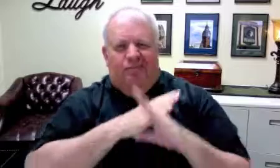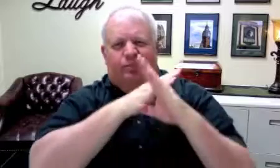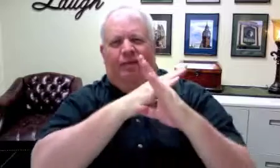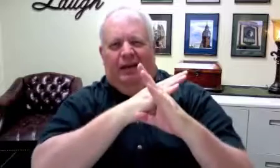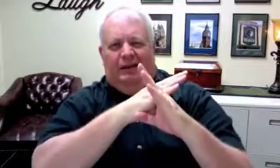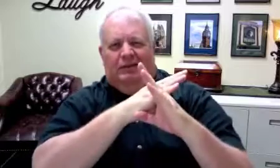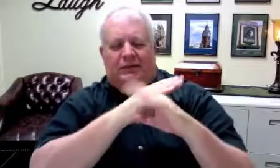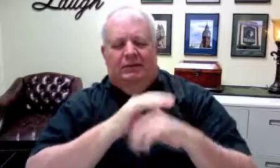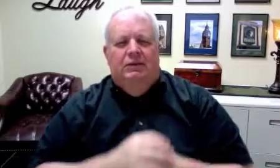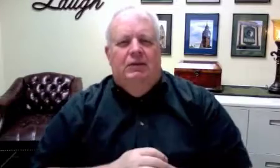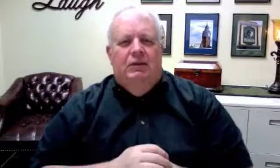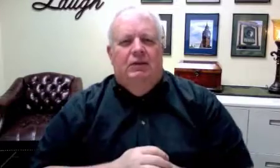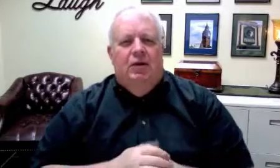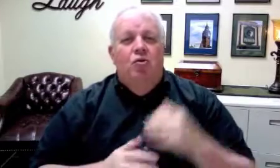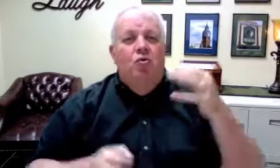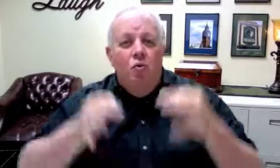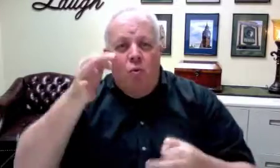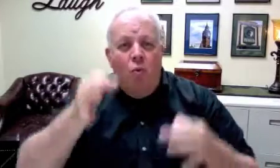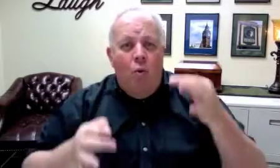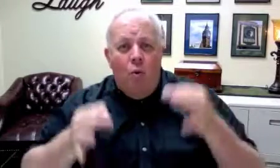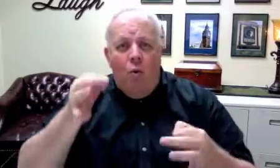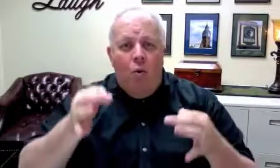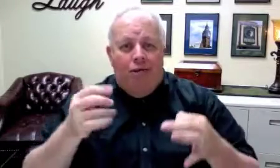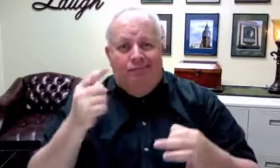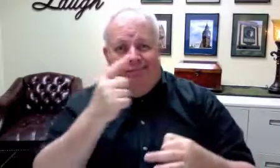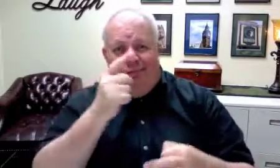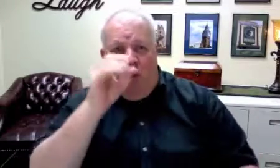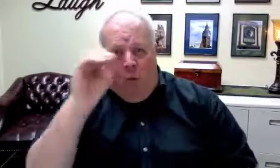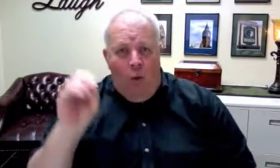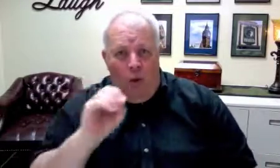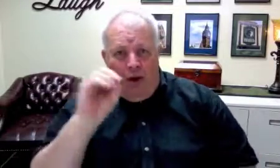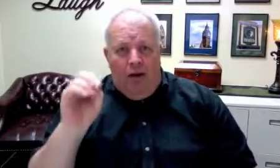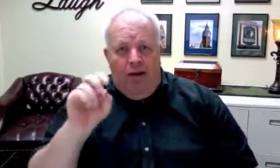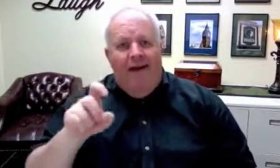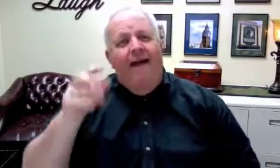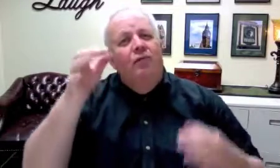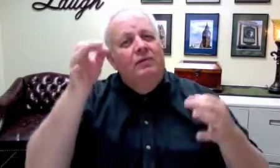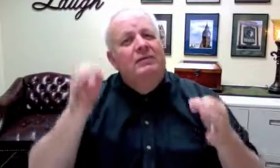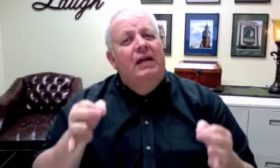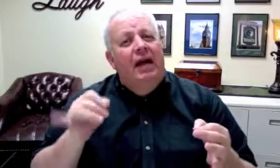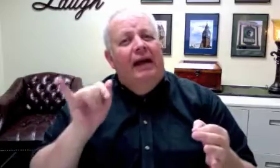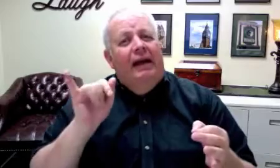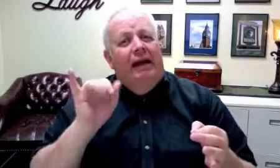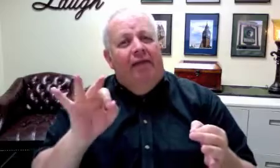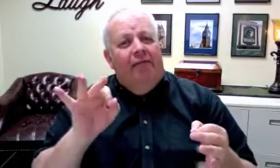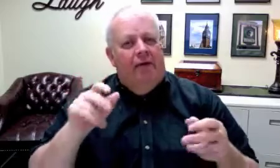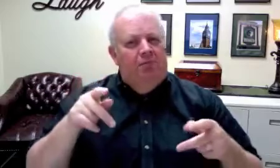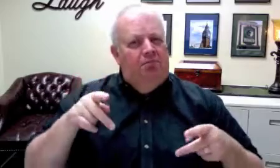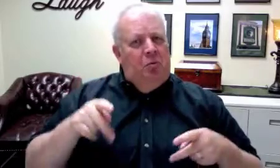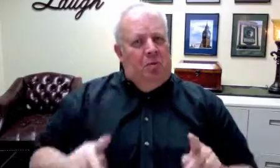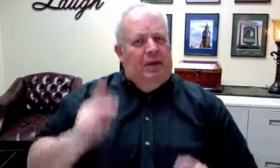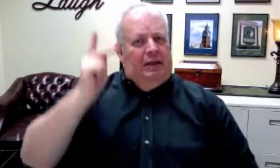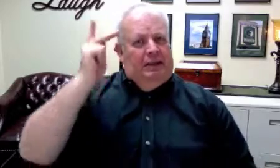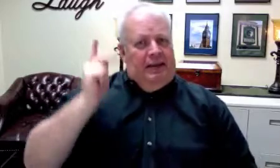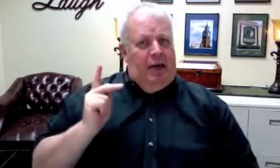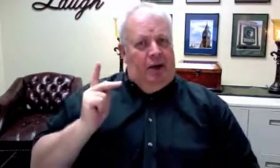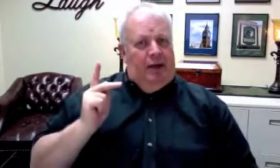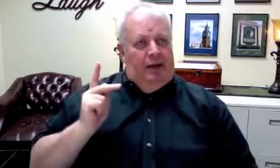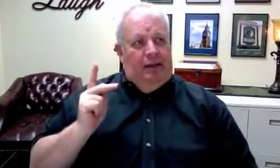The courts in Oregon would have to decide whether or not she would be allowed to move the children so far away